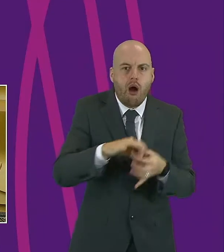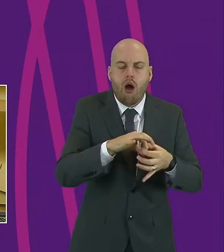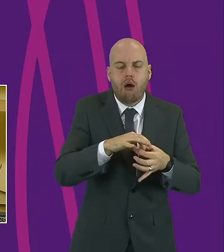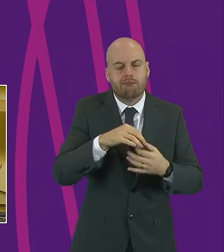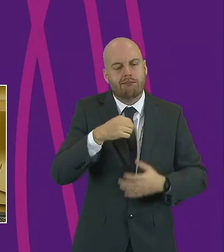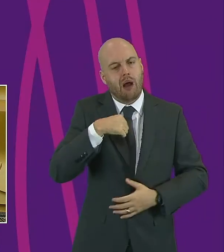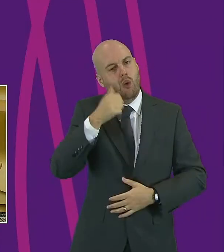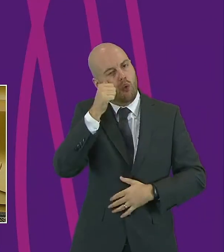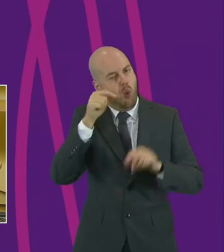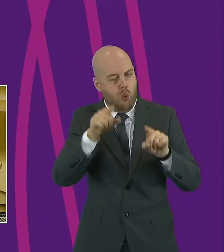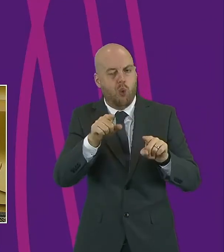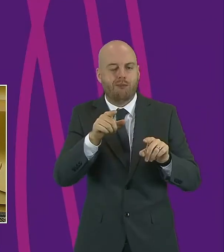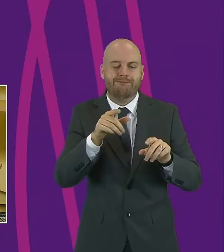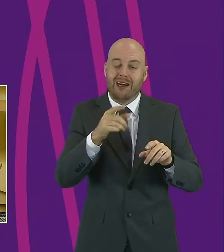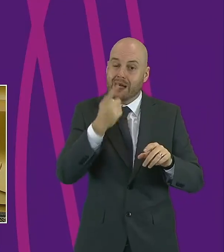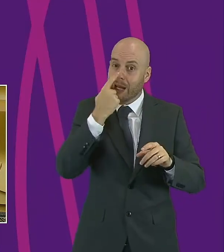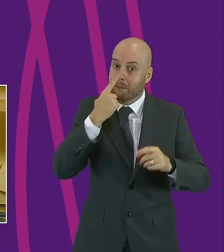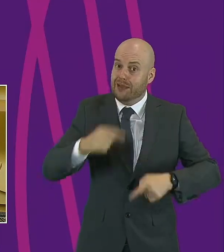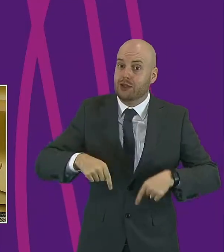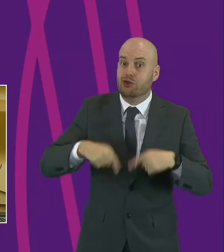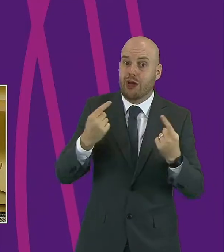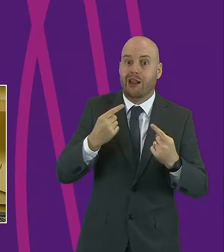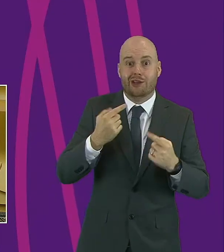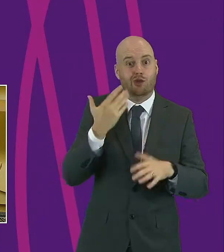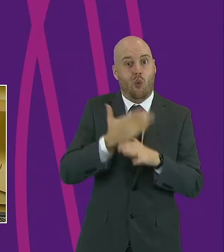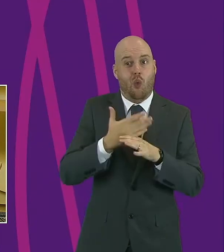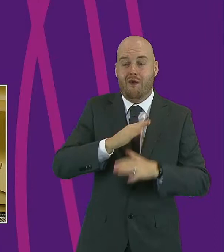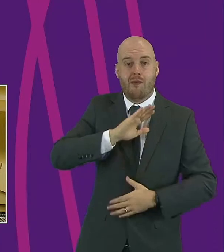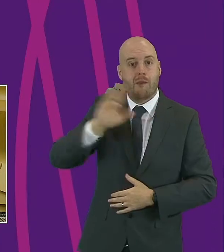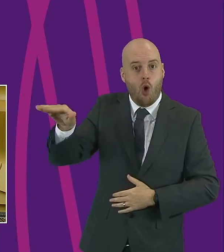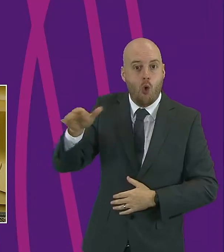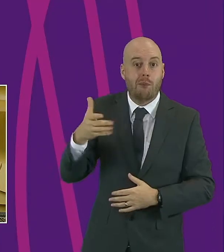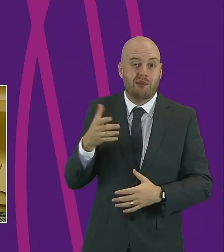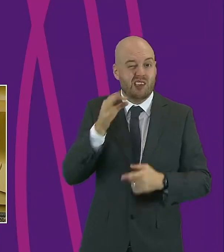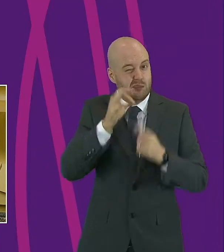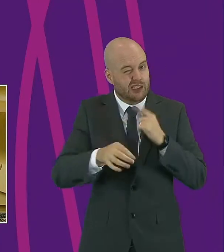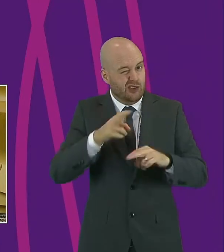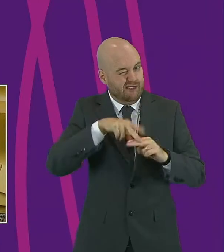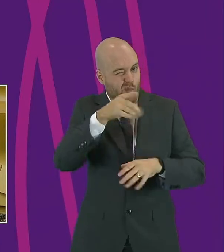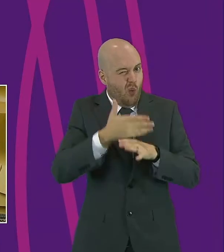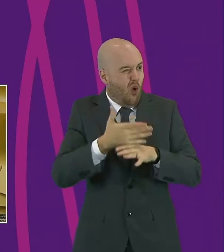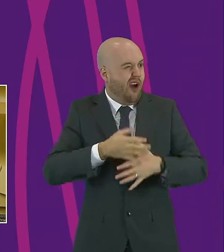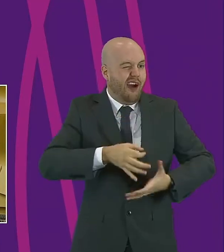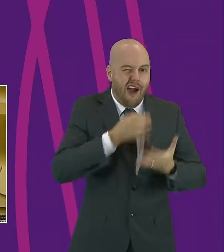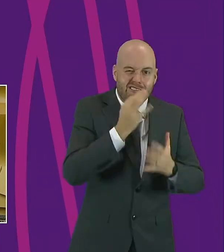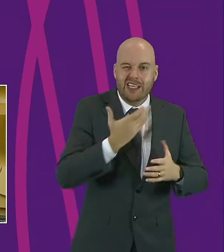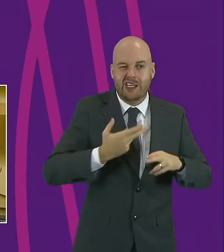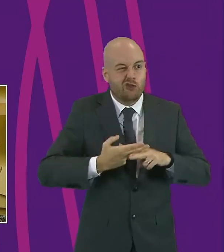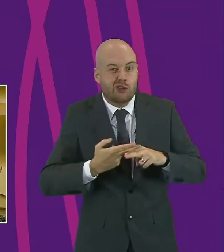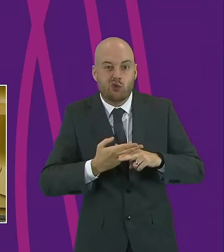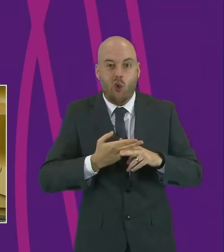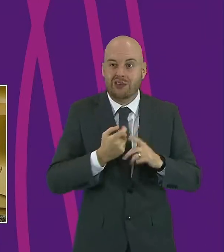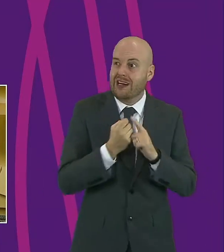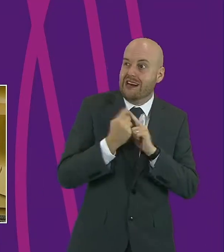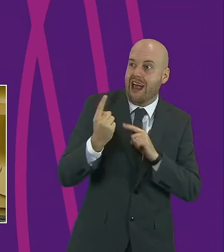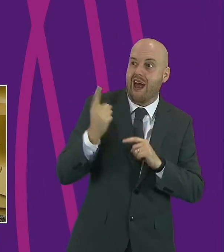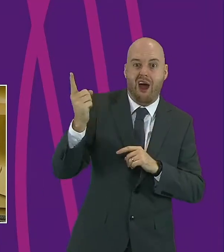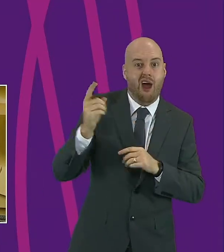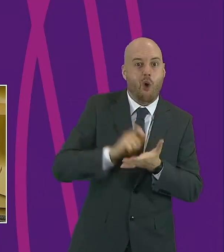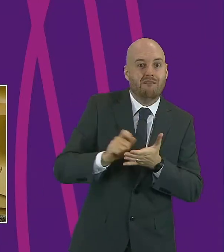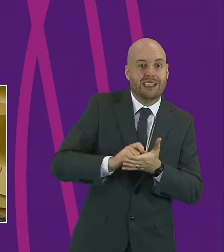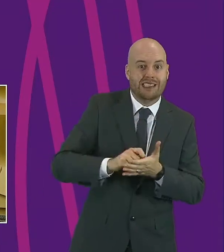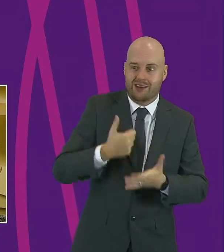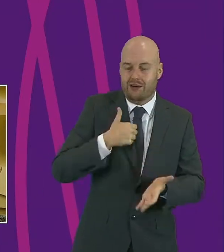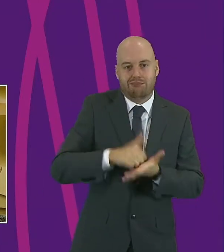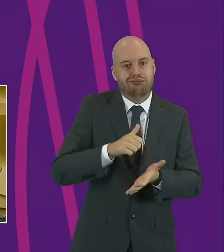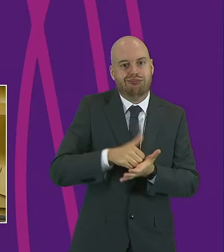impact of home working on services like cafes and restaurants, which are based in areas with lots of office workers. However, a full return to office